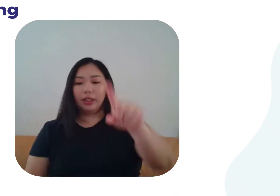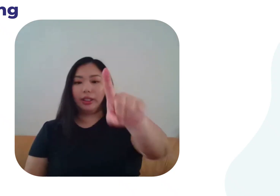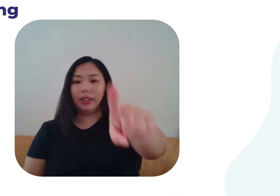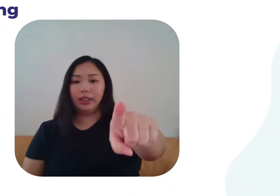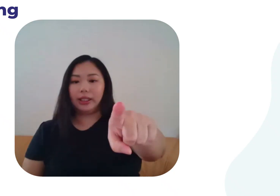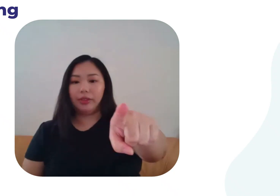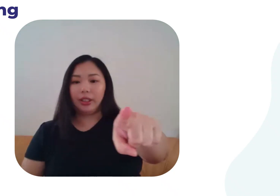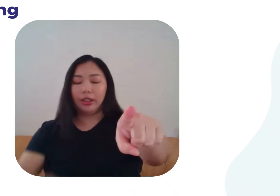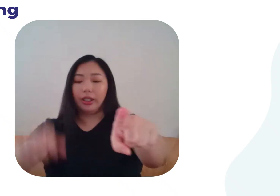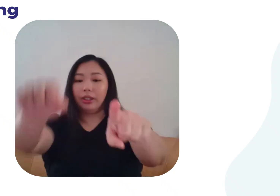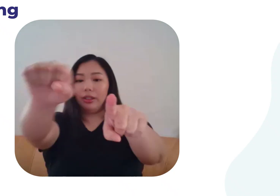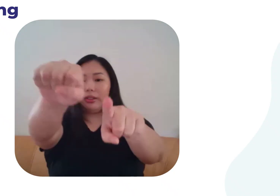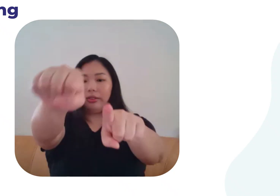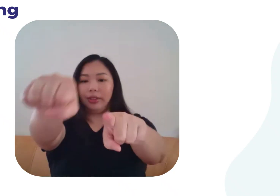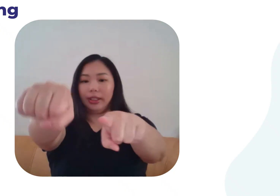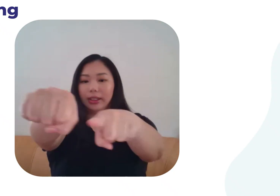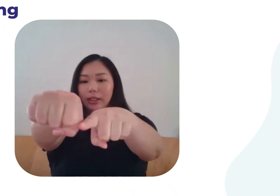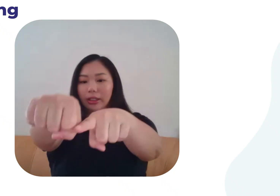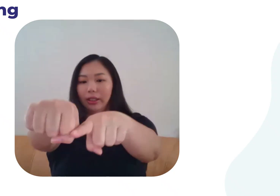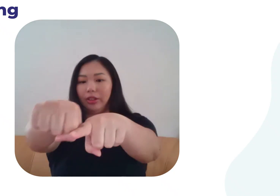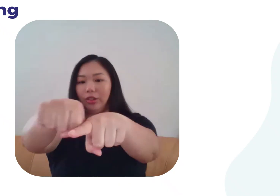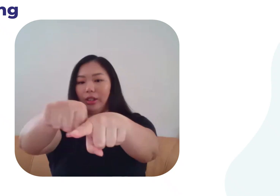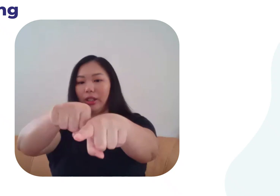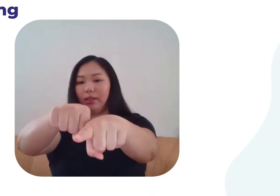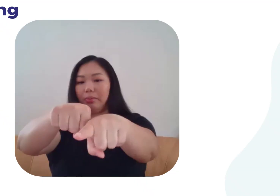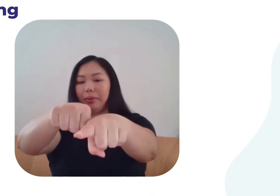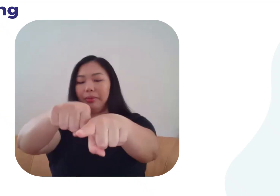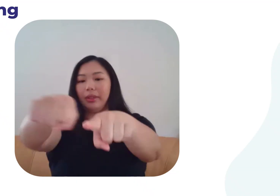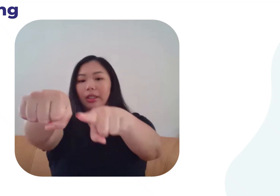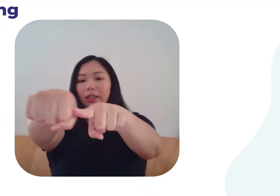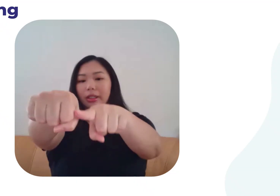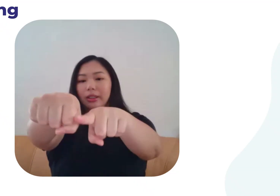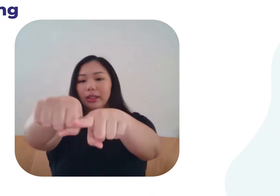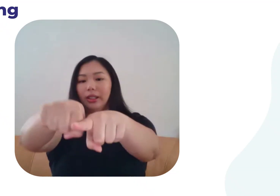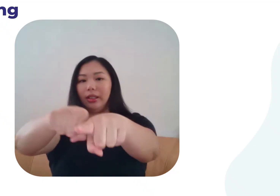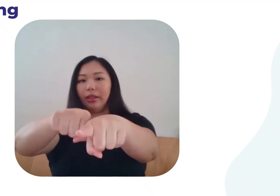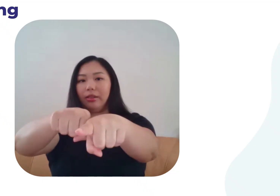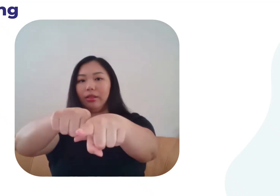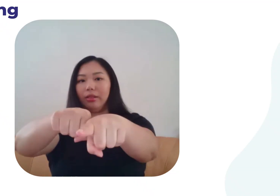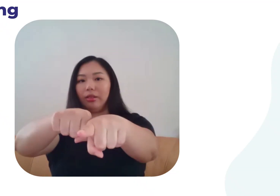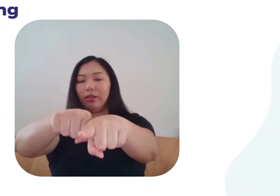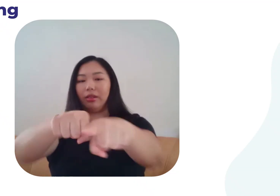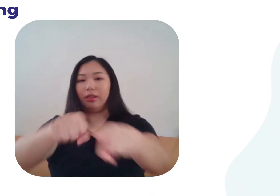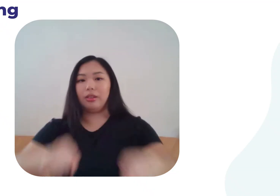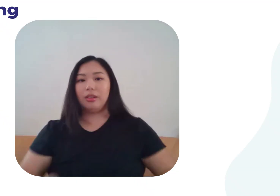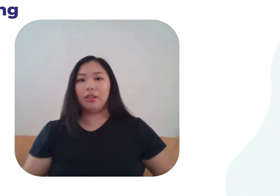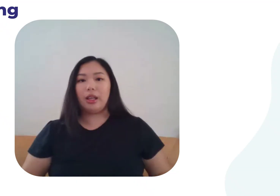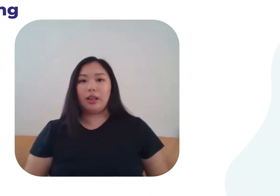Sock, index finger, fist, and draw up, sock.